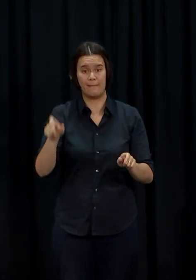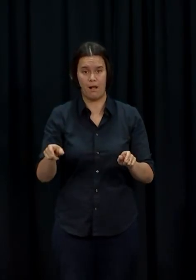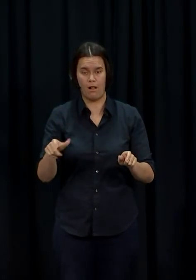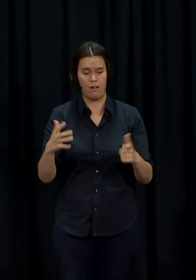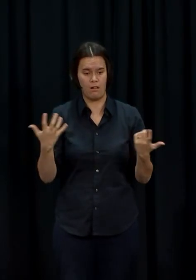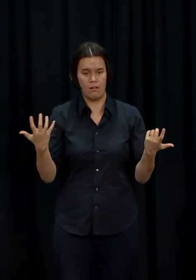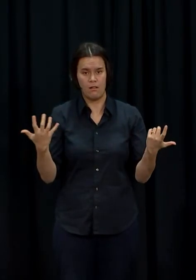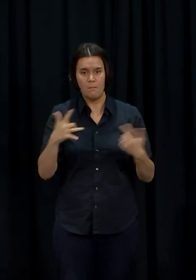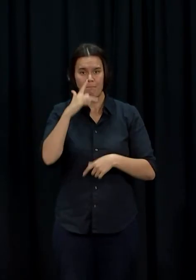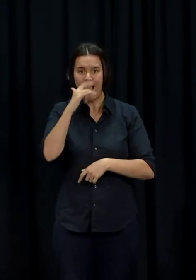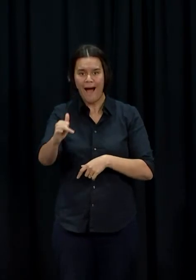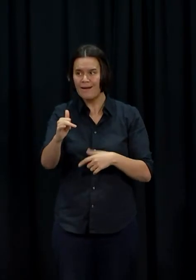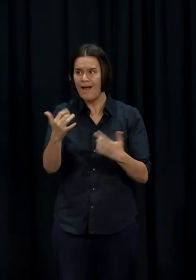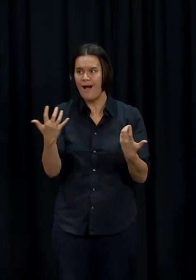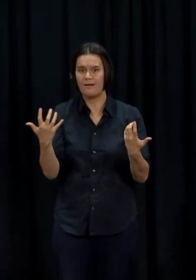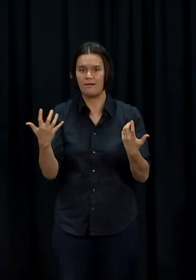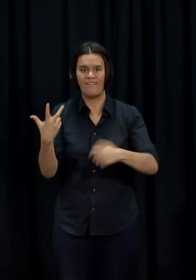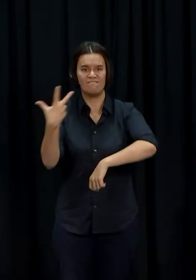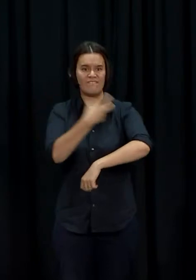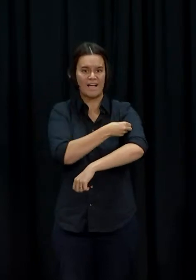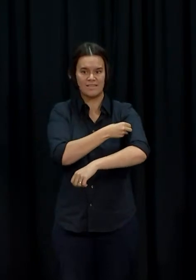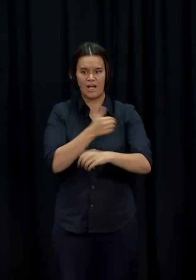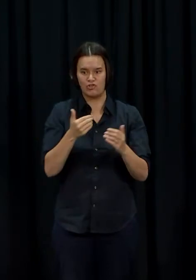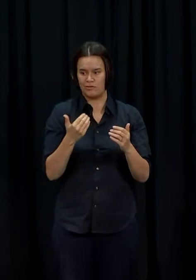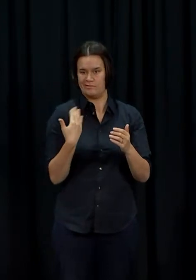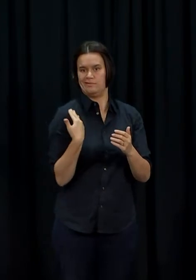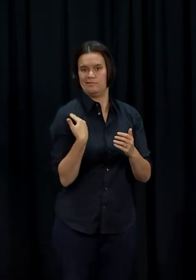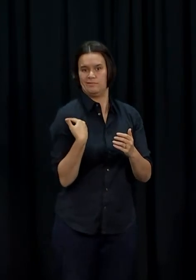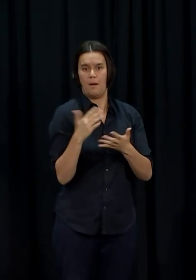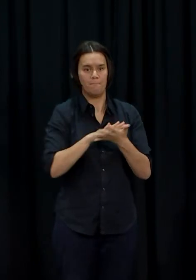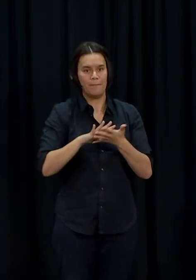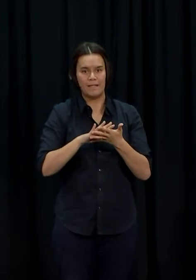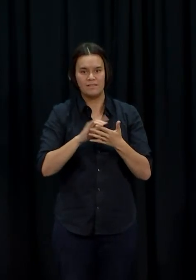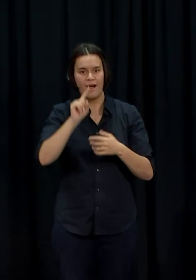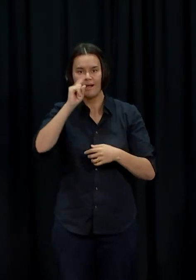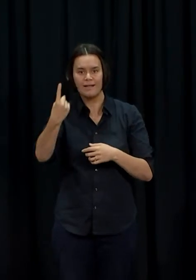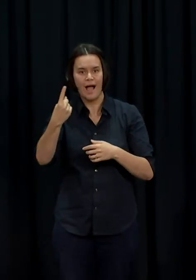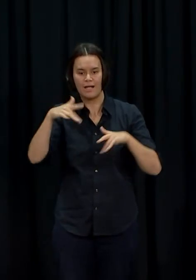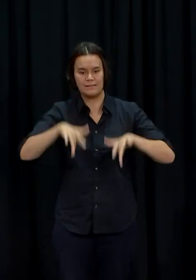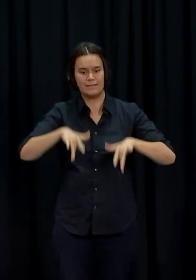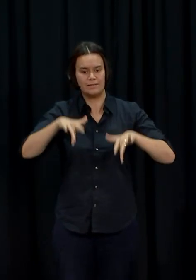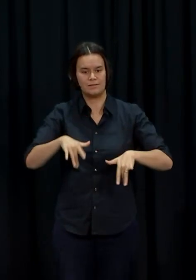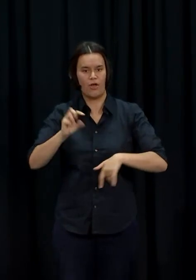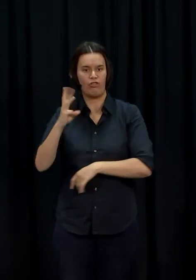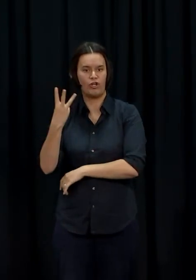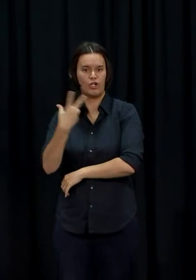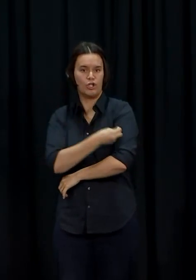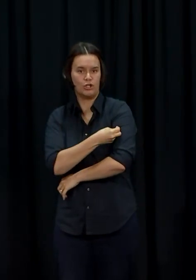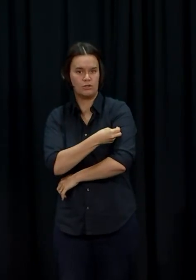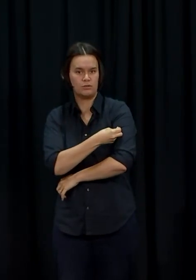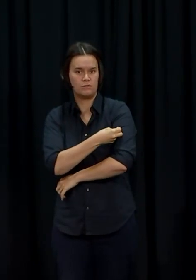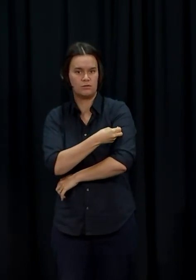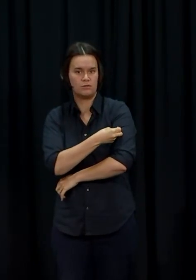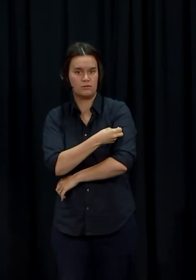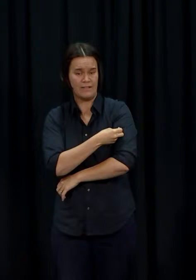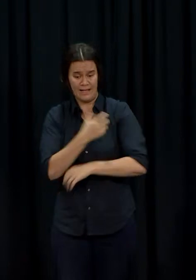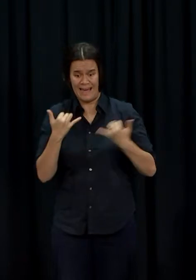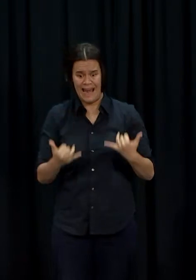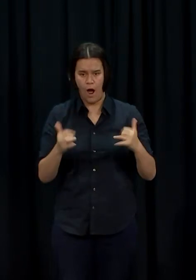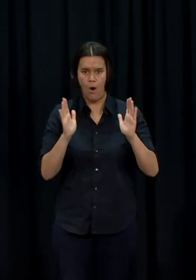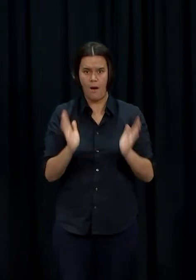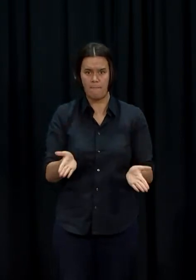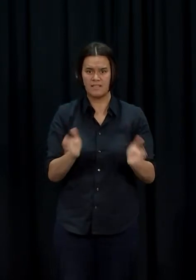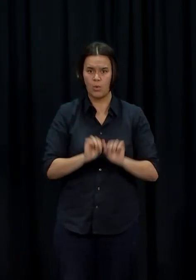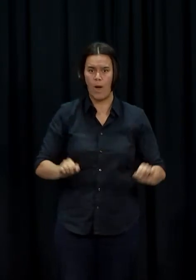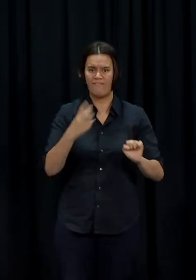vaccinated prior to November 1. The question yesterday to you was, will you shorten that time frame for them to